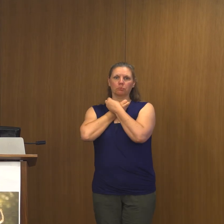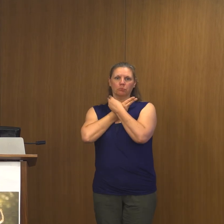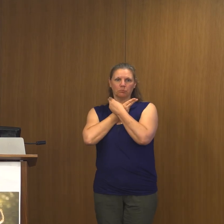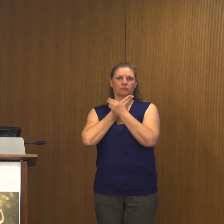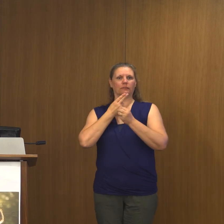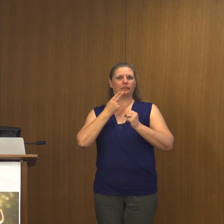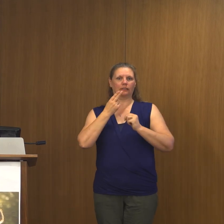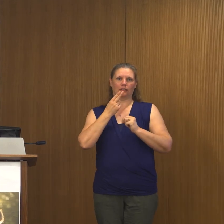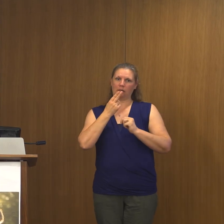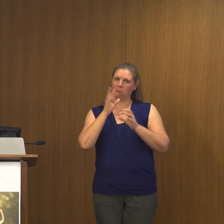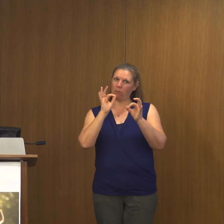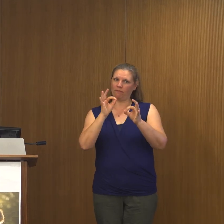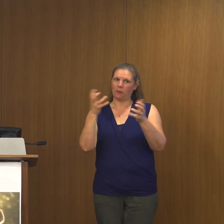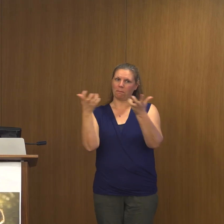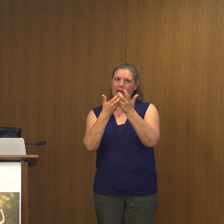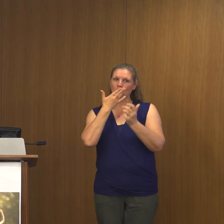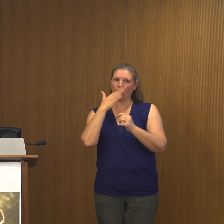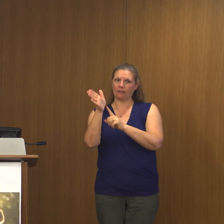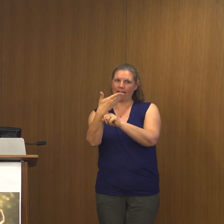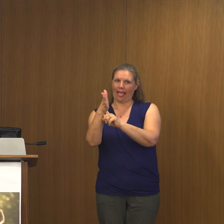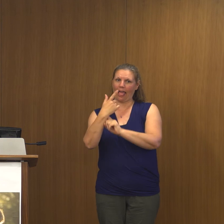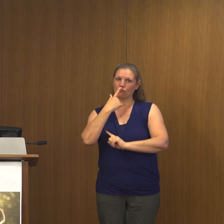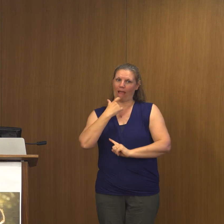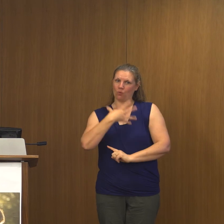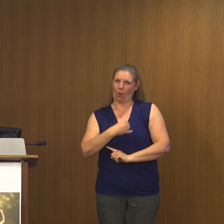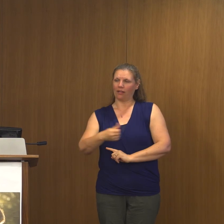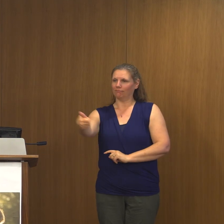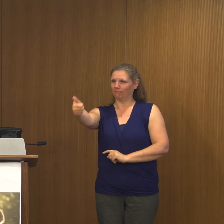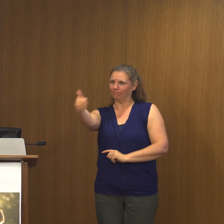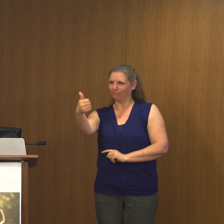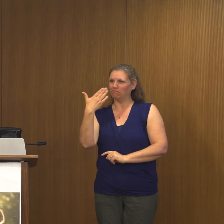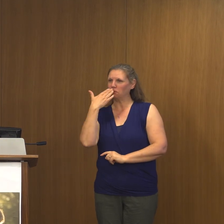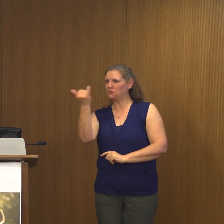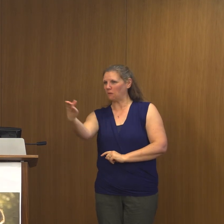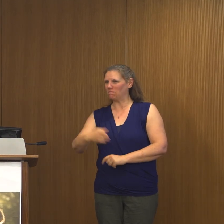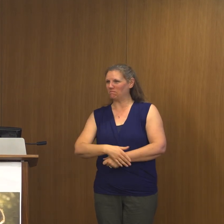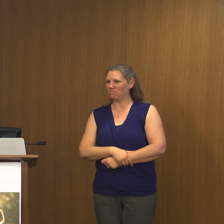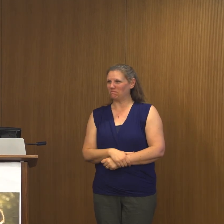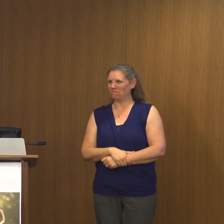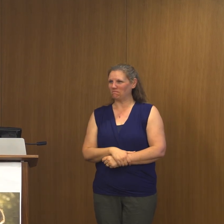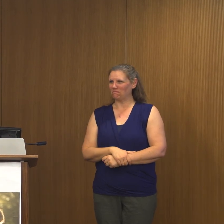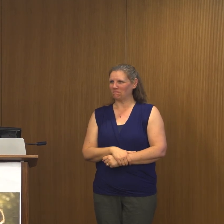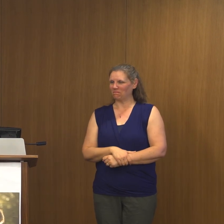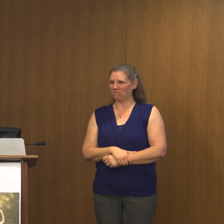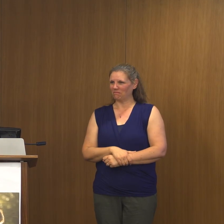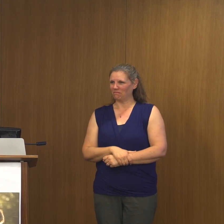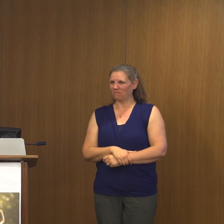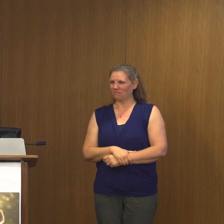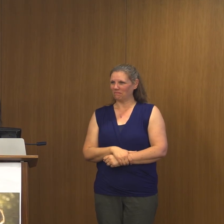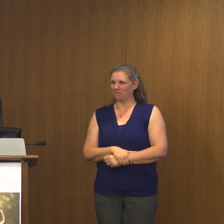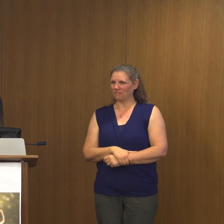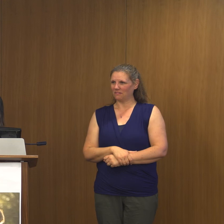very organized team. Yeah. Thank you so much. That was excellent for you. And I'd like then to call